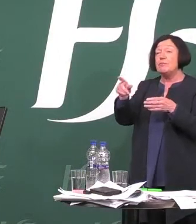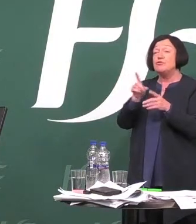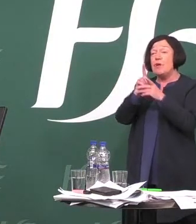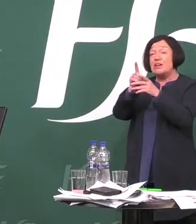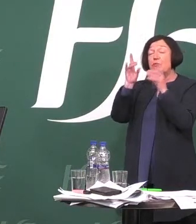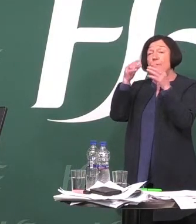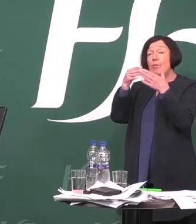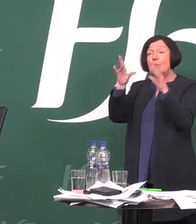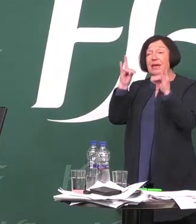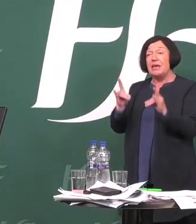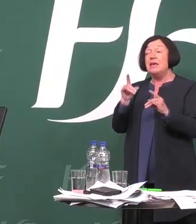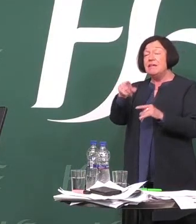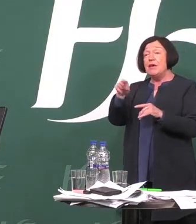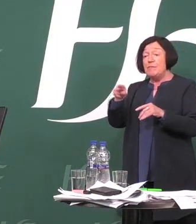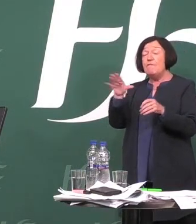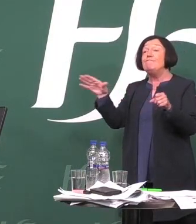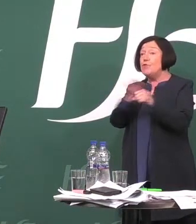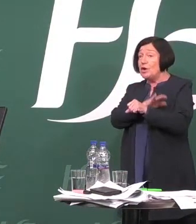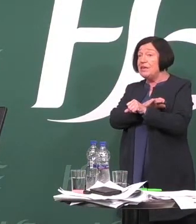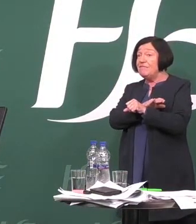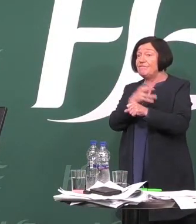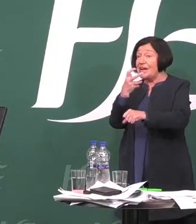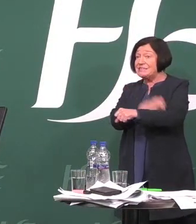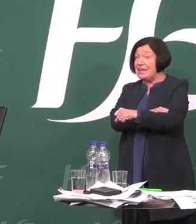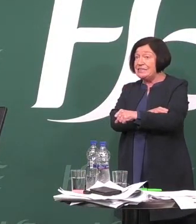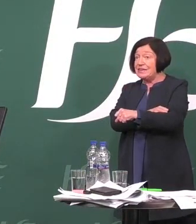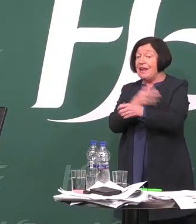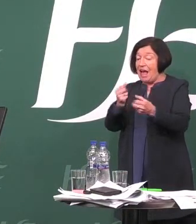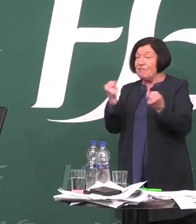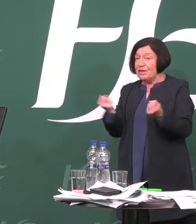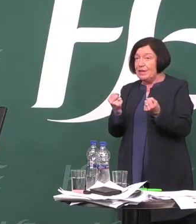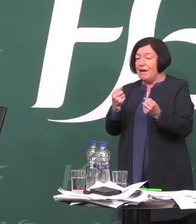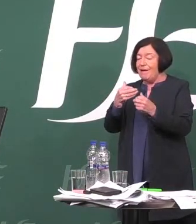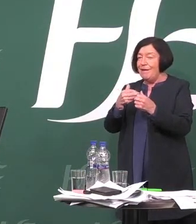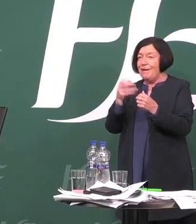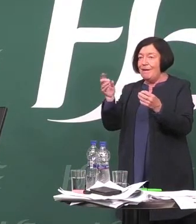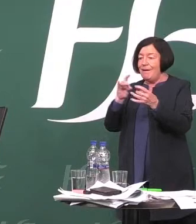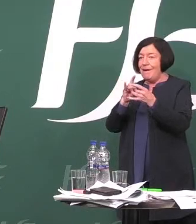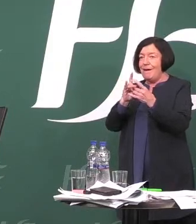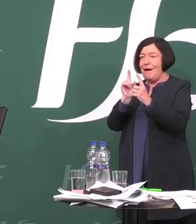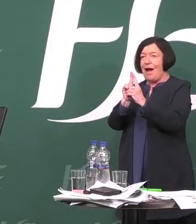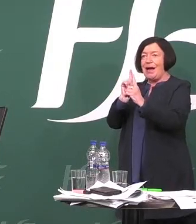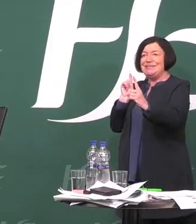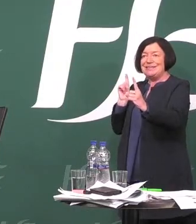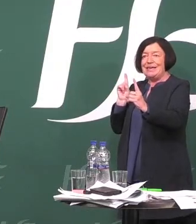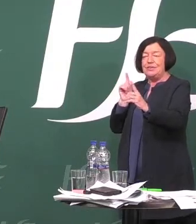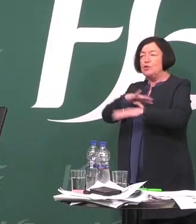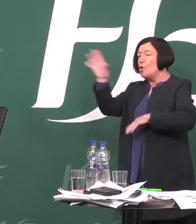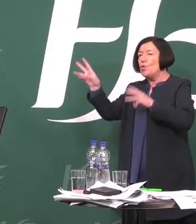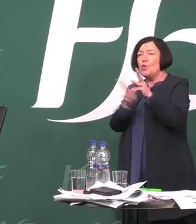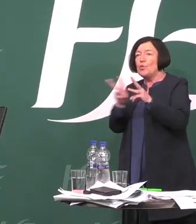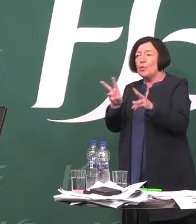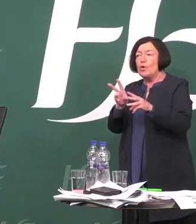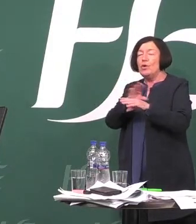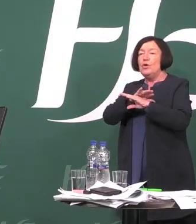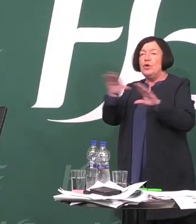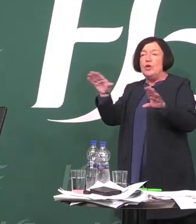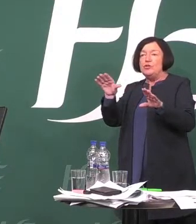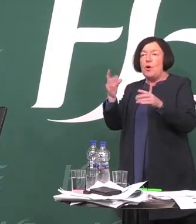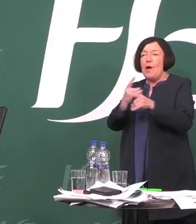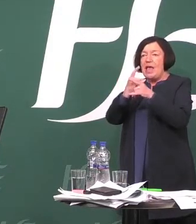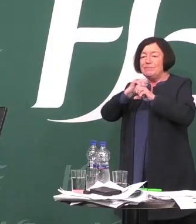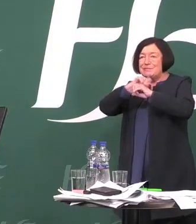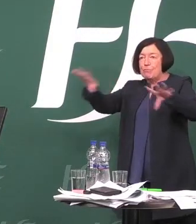symptoms, even if fully vaccinated, isolate, get tested. Don't go to work. Don't help spread the